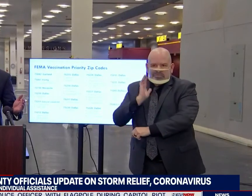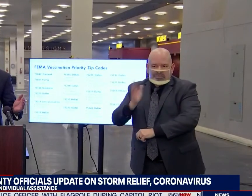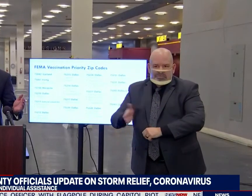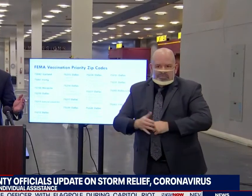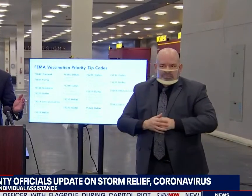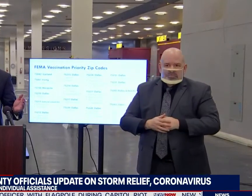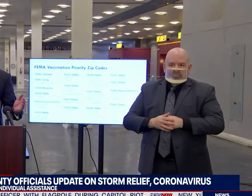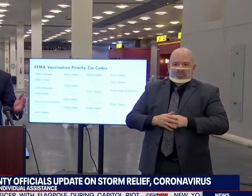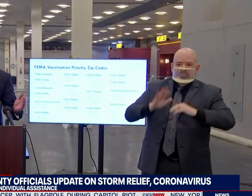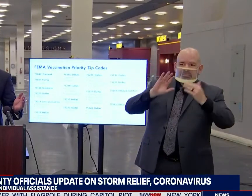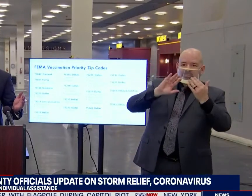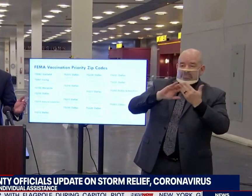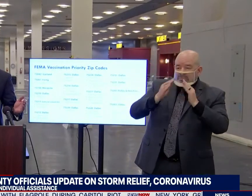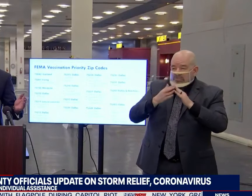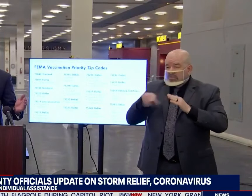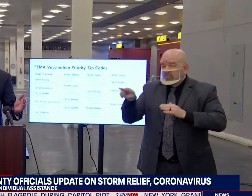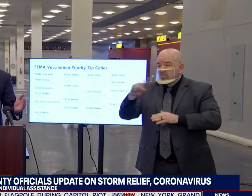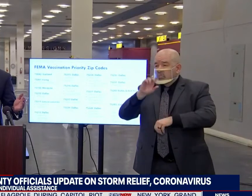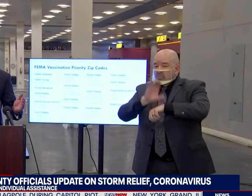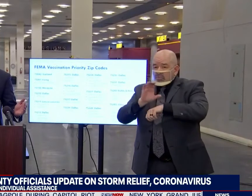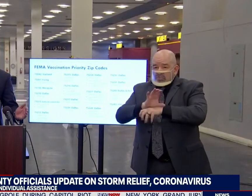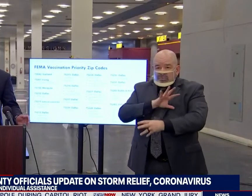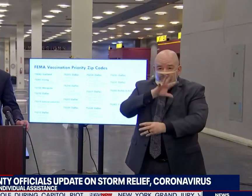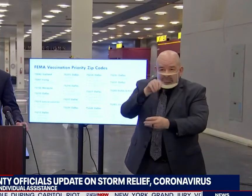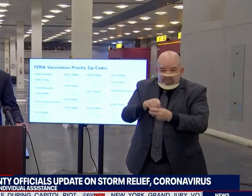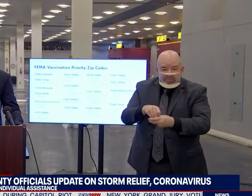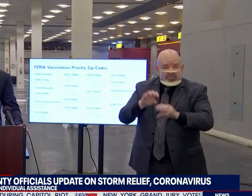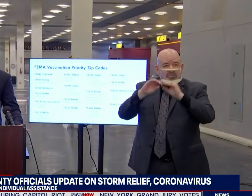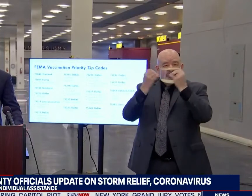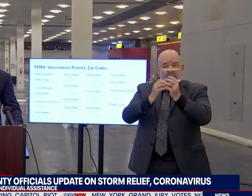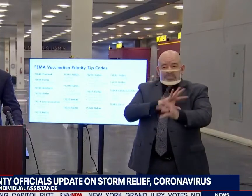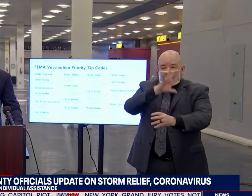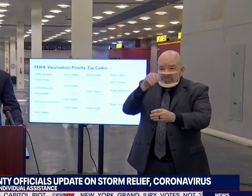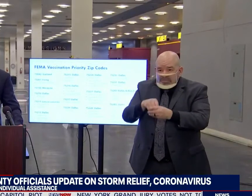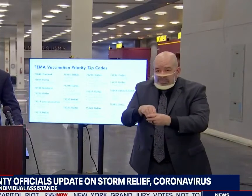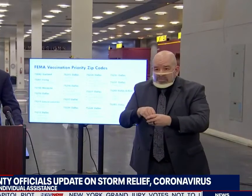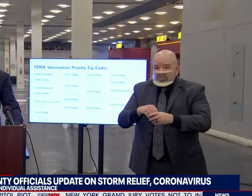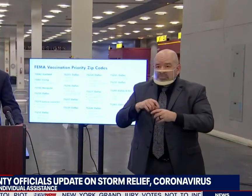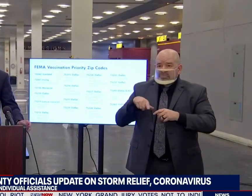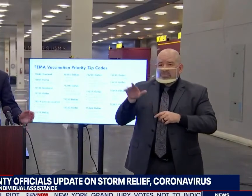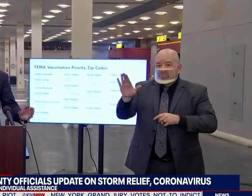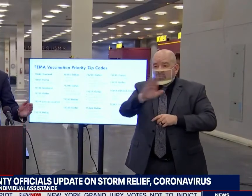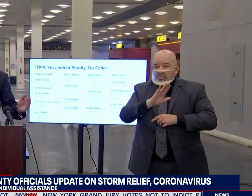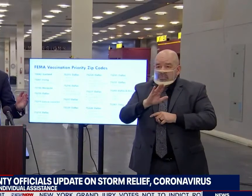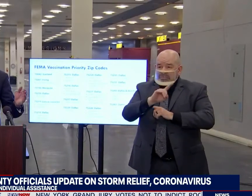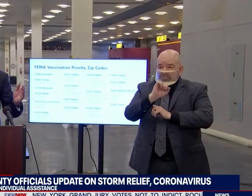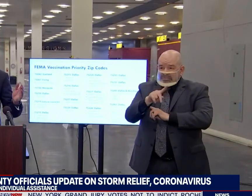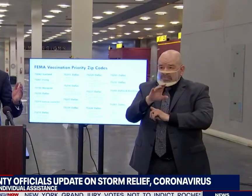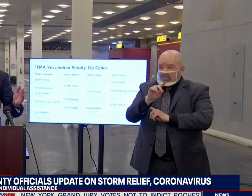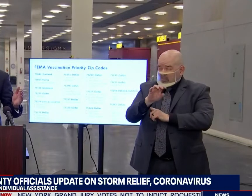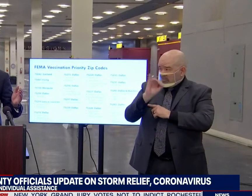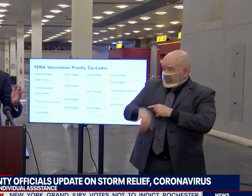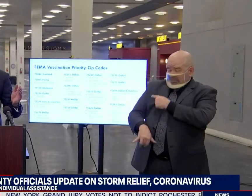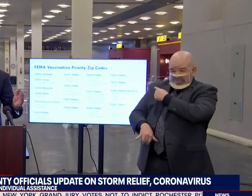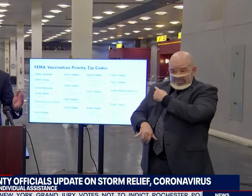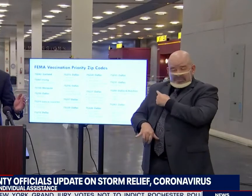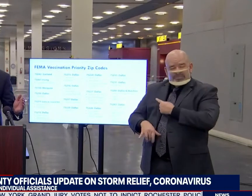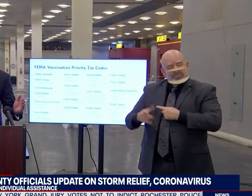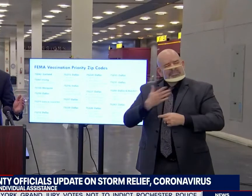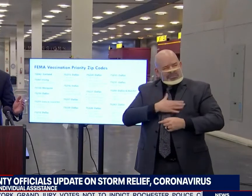that um is in touch with one of those zip codes to please assist with registering uh